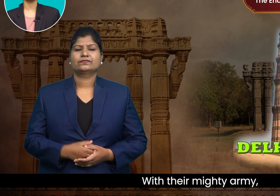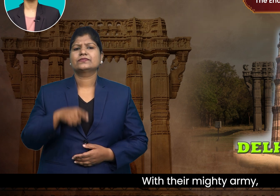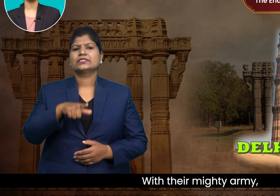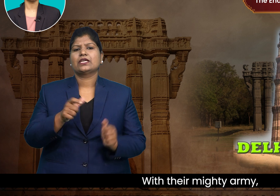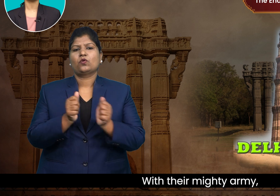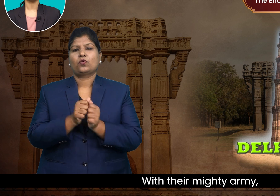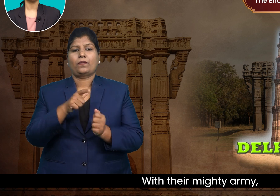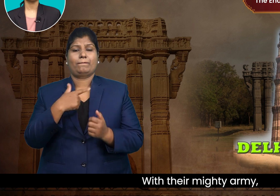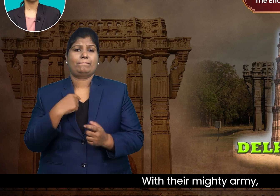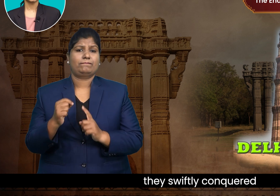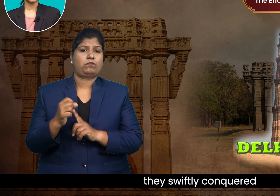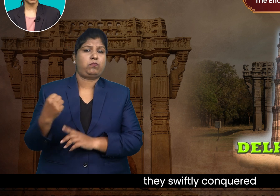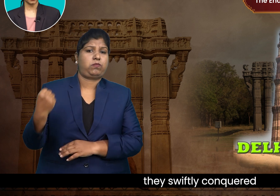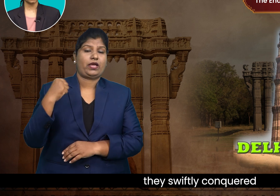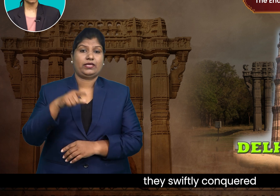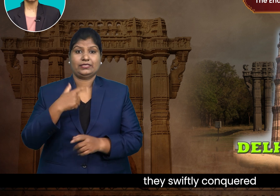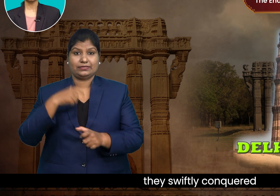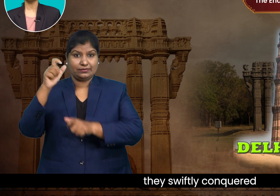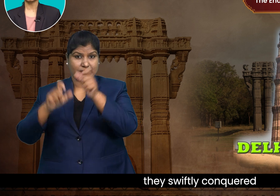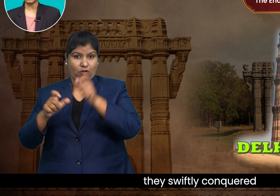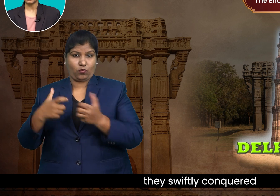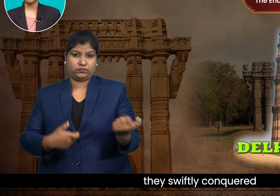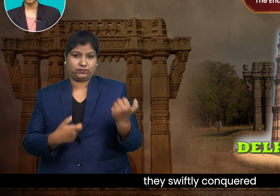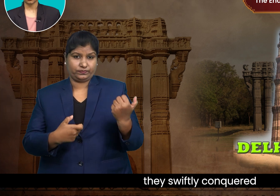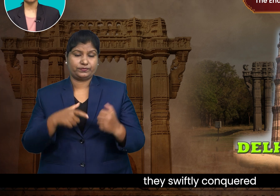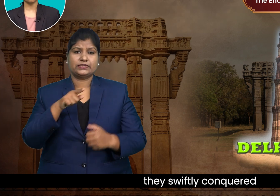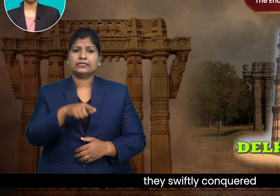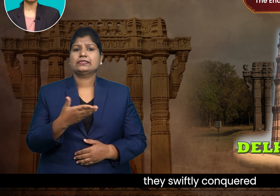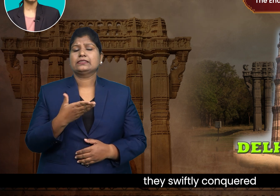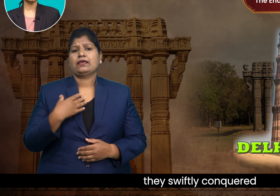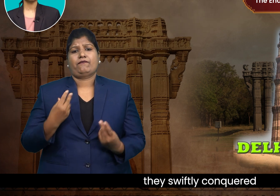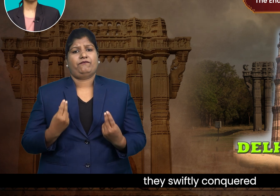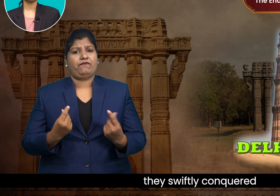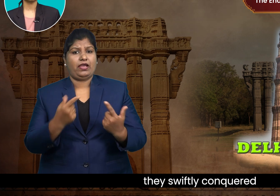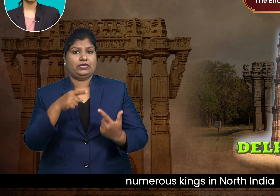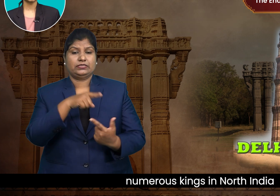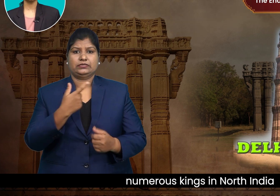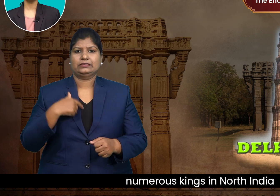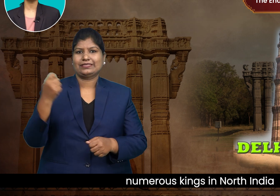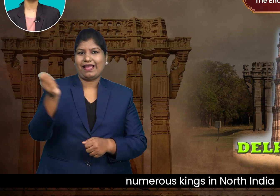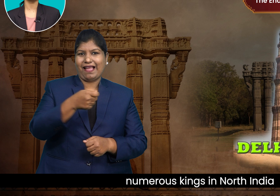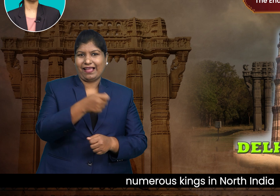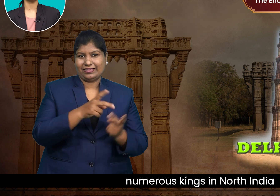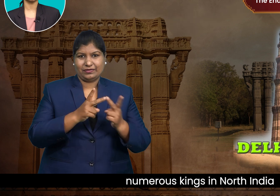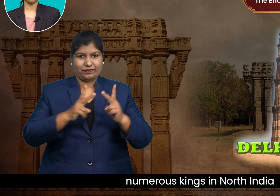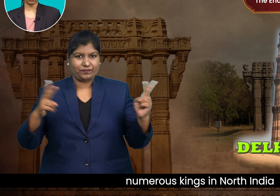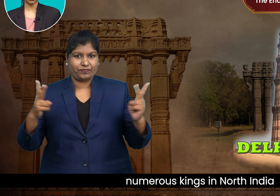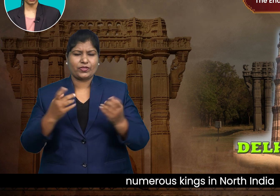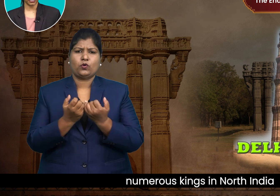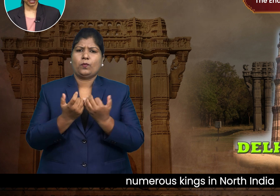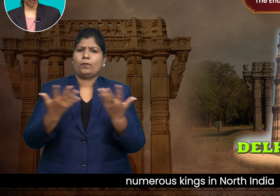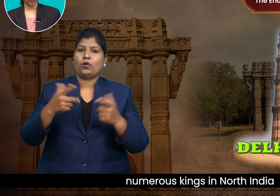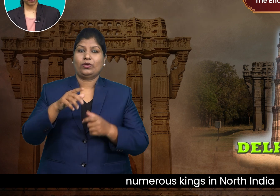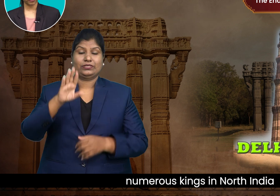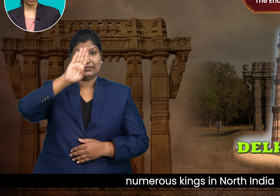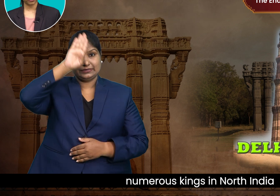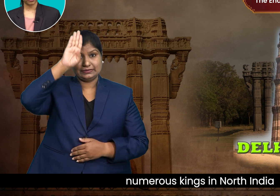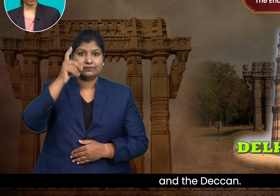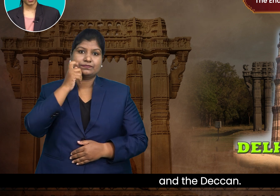With their mighty army, they swiftly conquered numerous kings in North